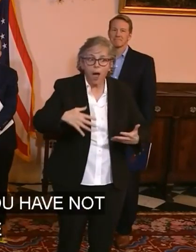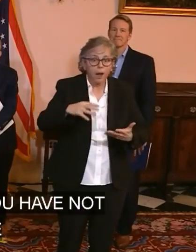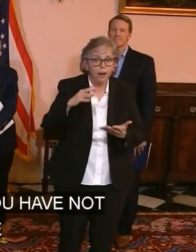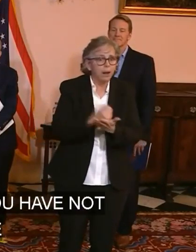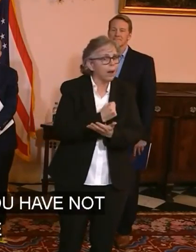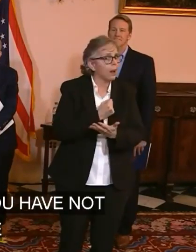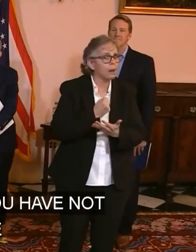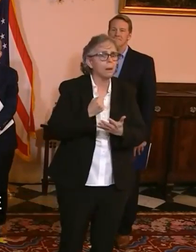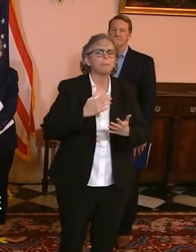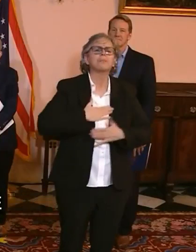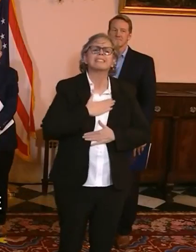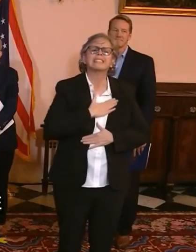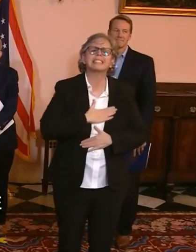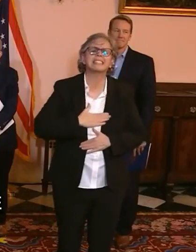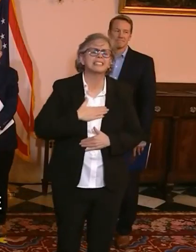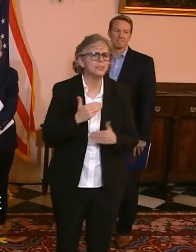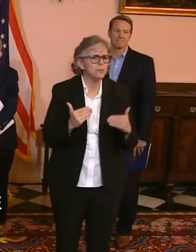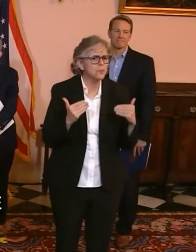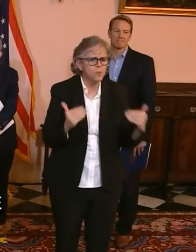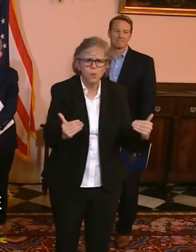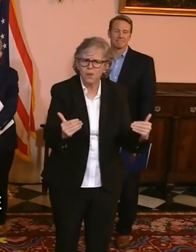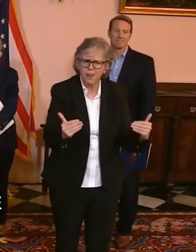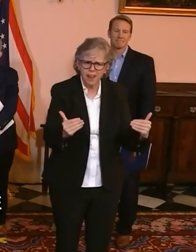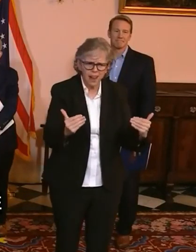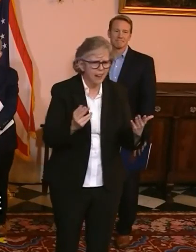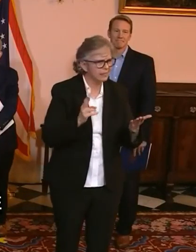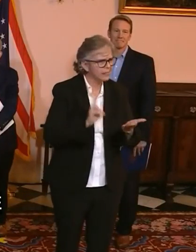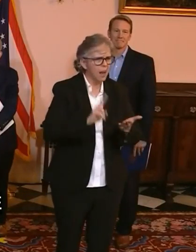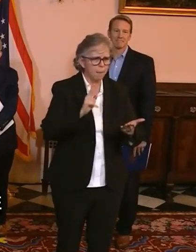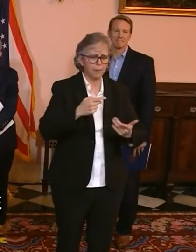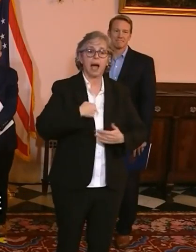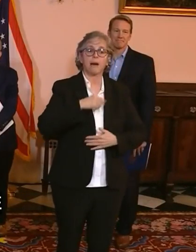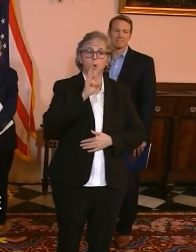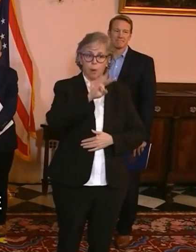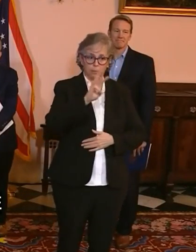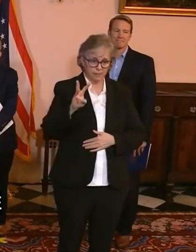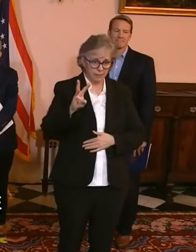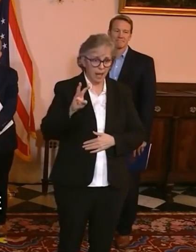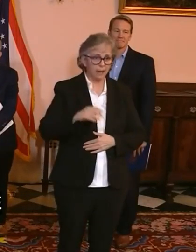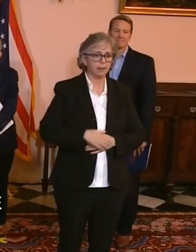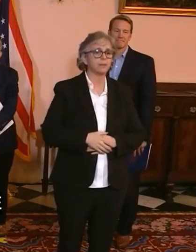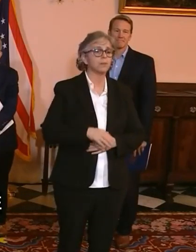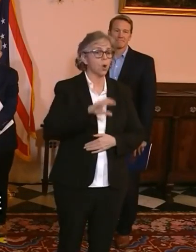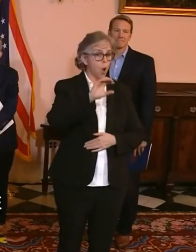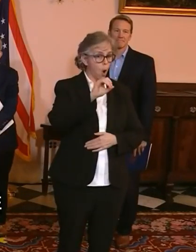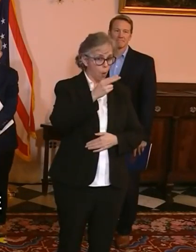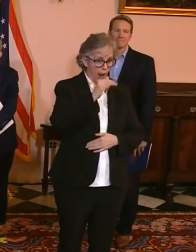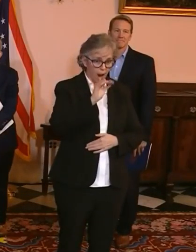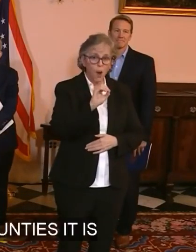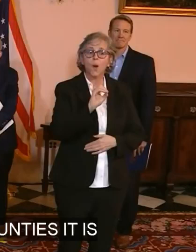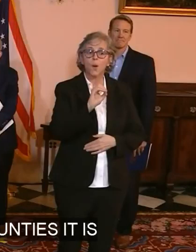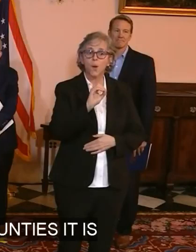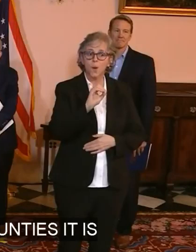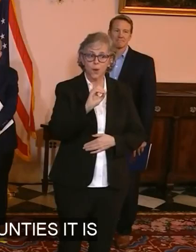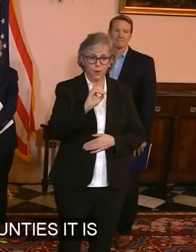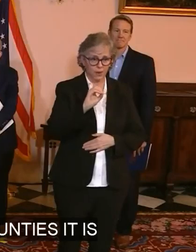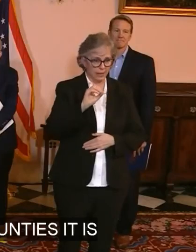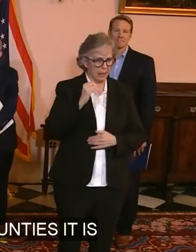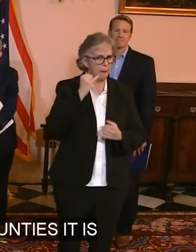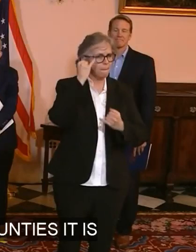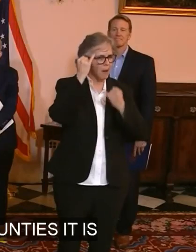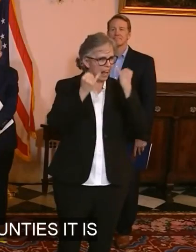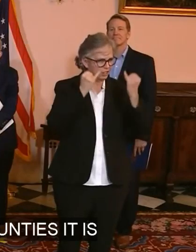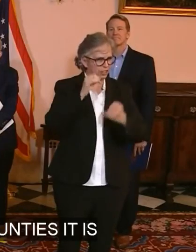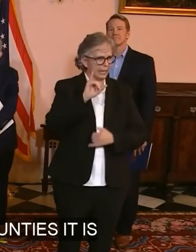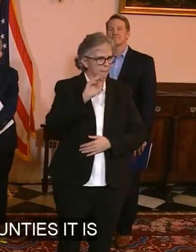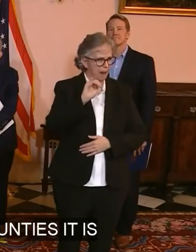ohioimaginationlibrary.org to sign them up. We have about 75 counties it's available in, and just a few more